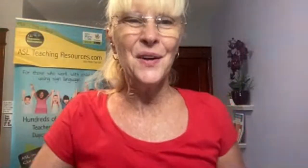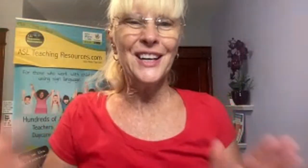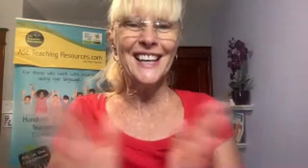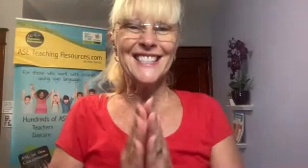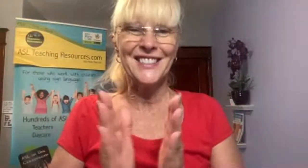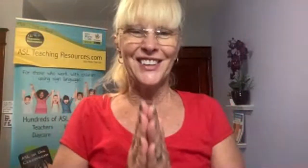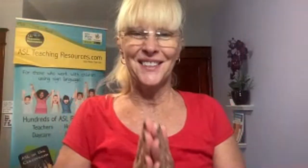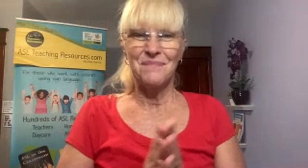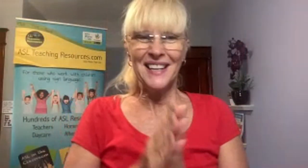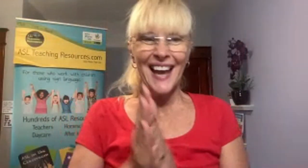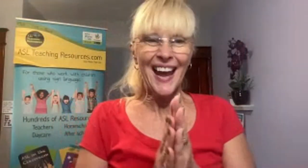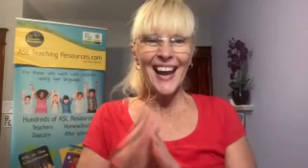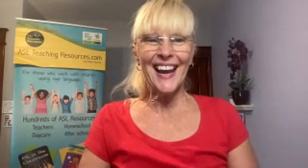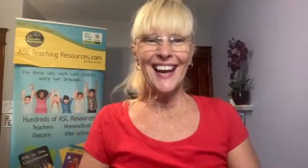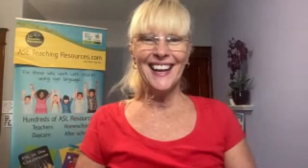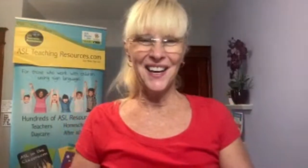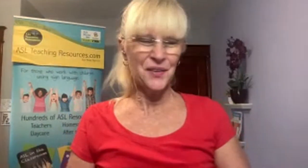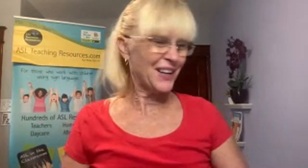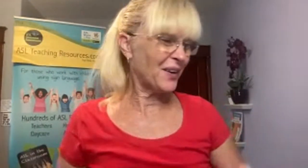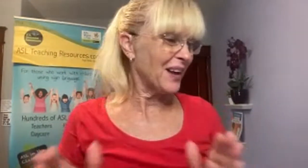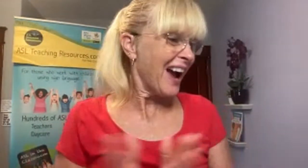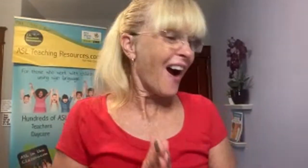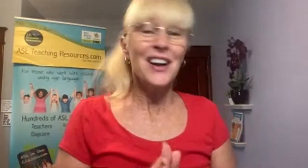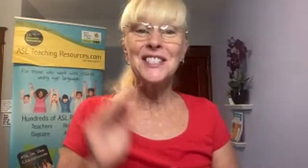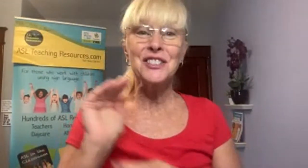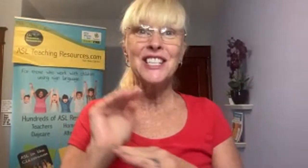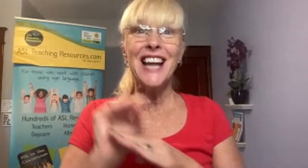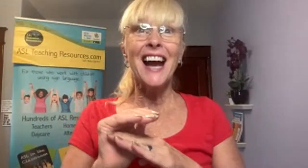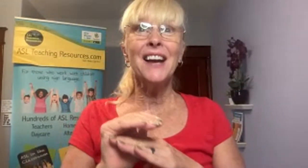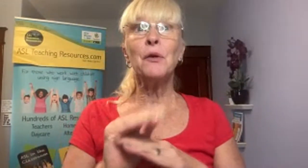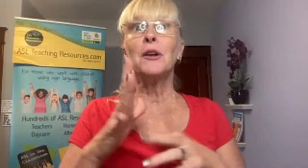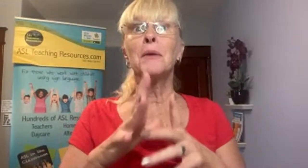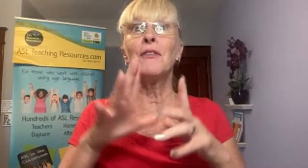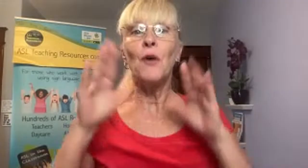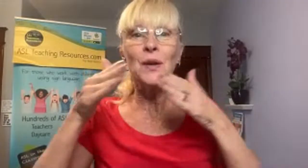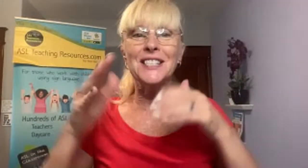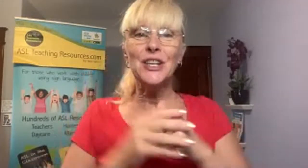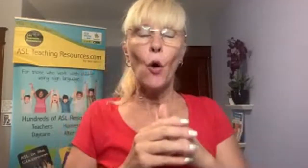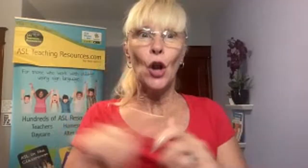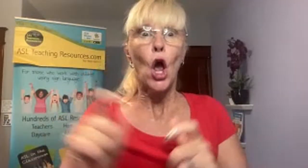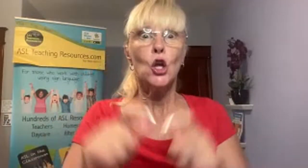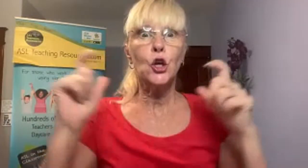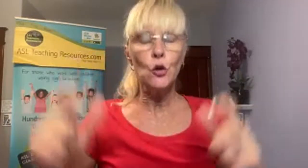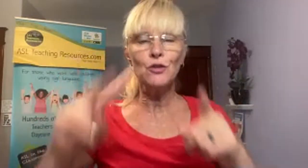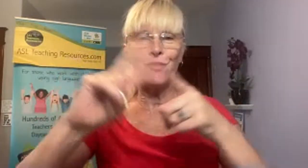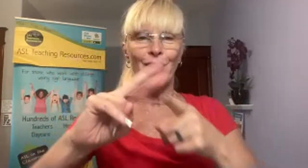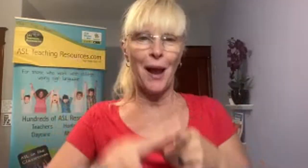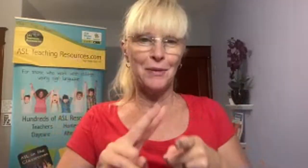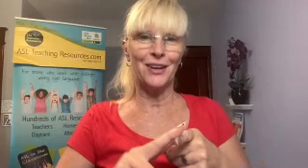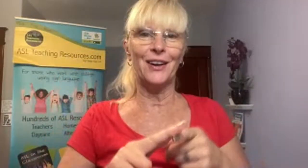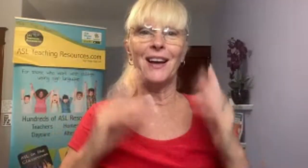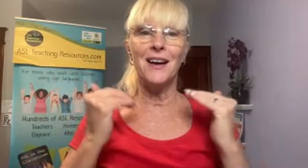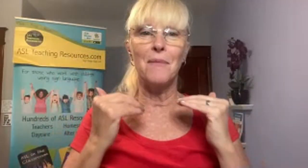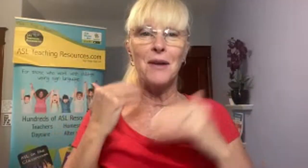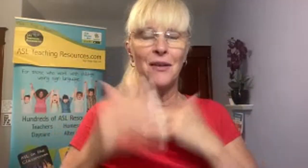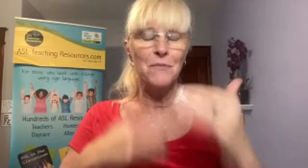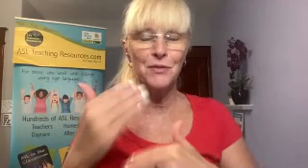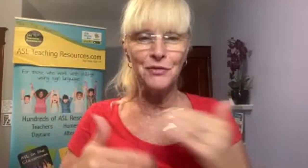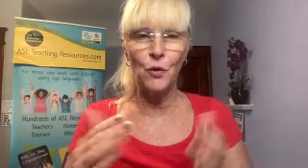We're going to get started. Yay! Here we go. All right. So tonight we're going to be focusing on huge vocabulary moving forward.